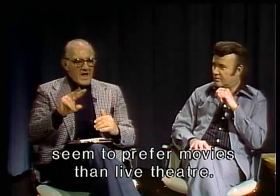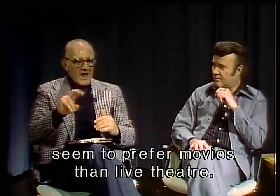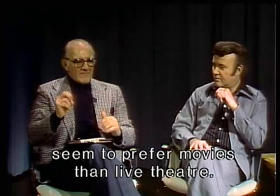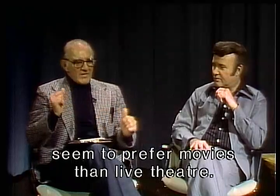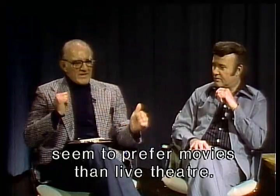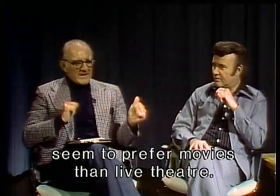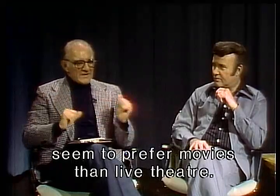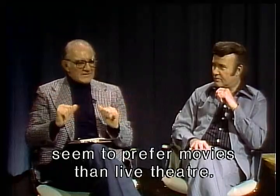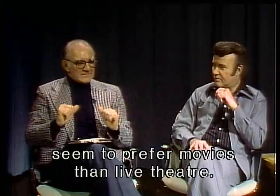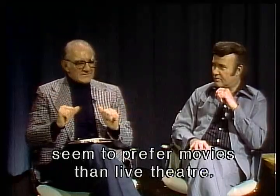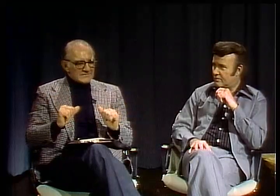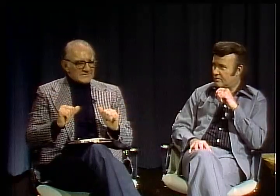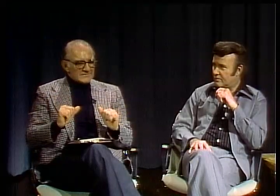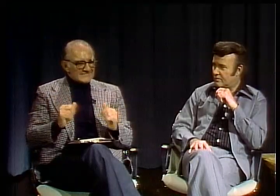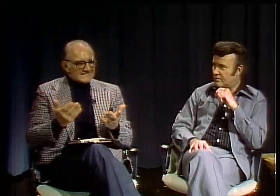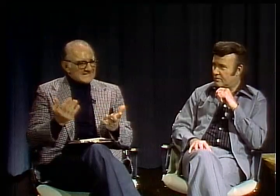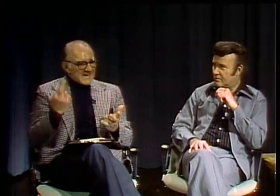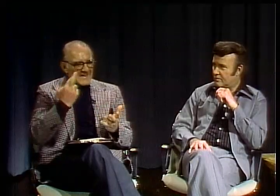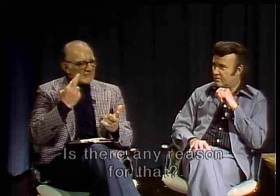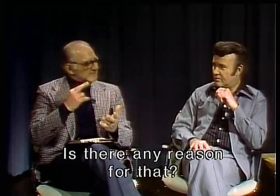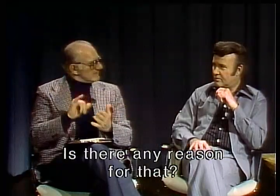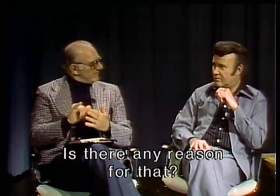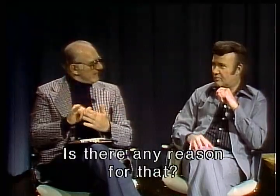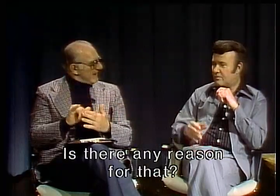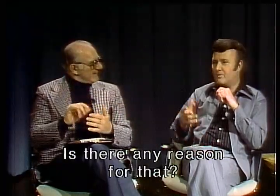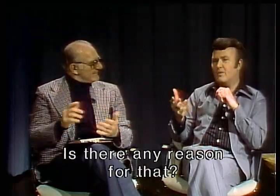live theater. Is there any reason for that?